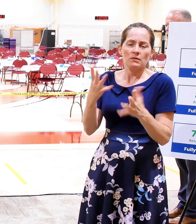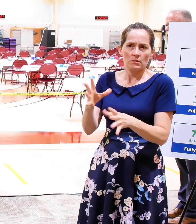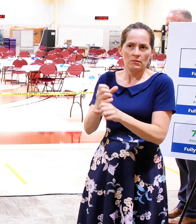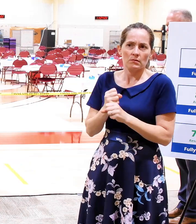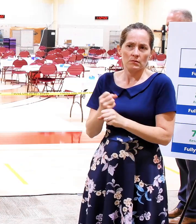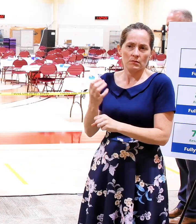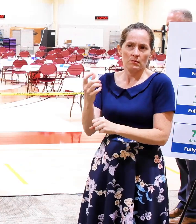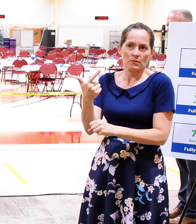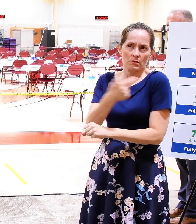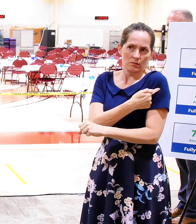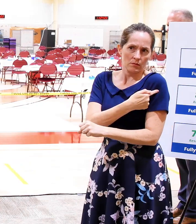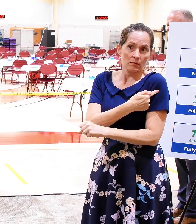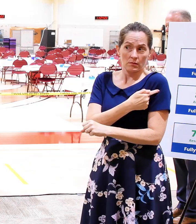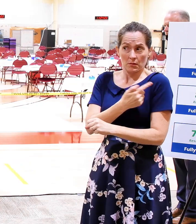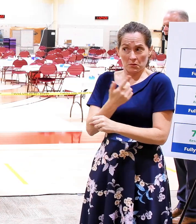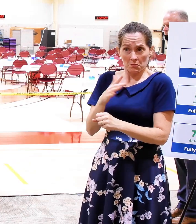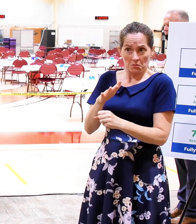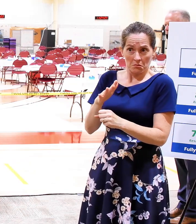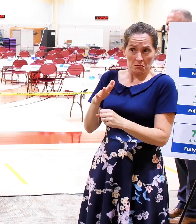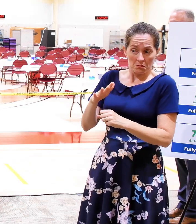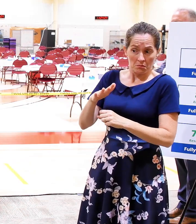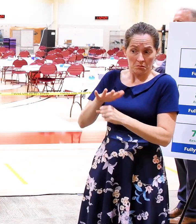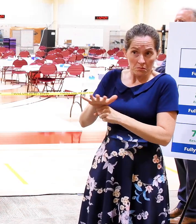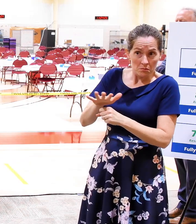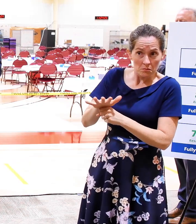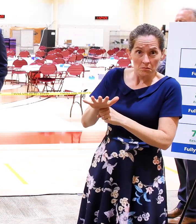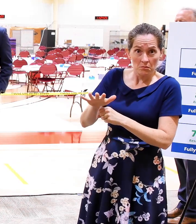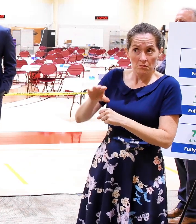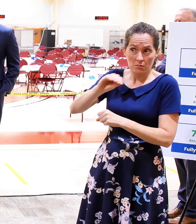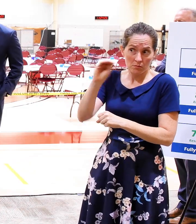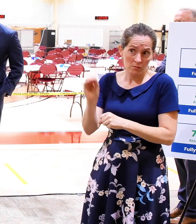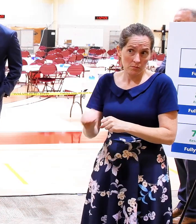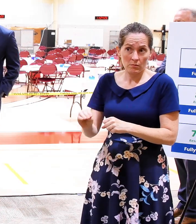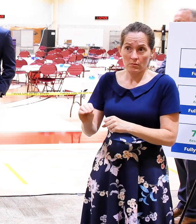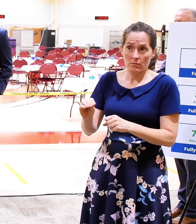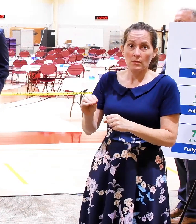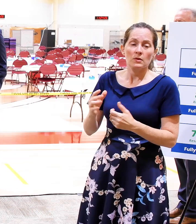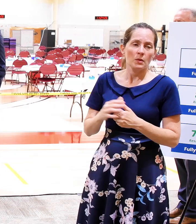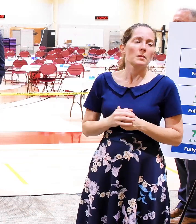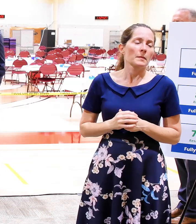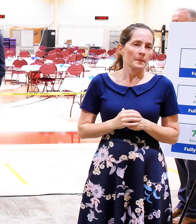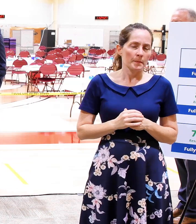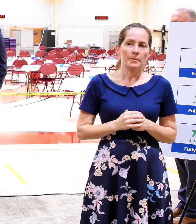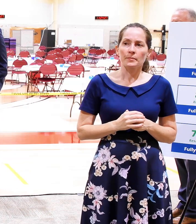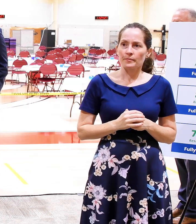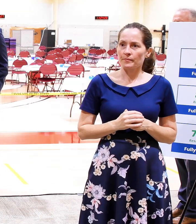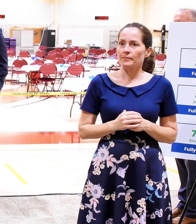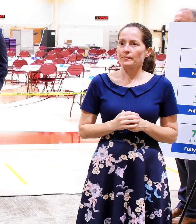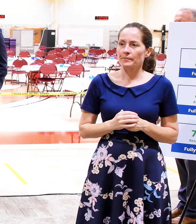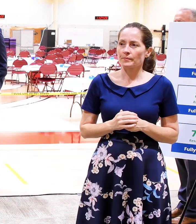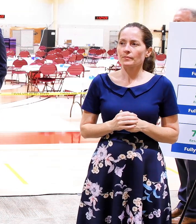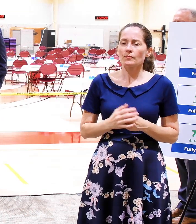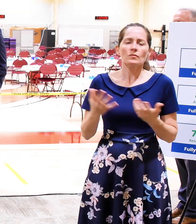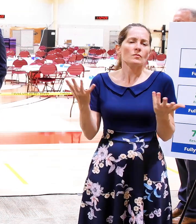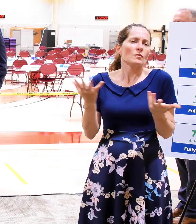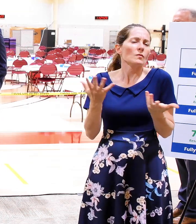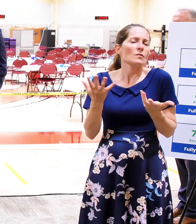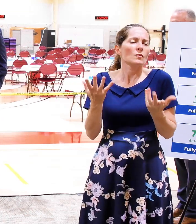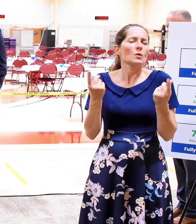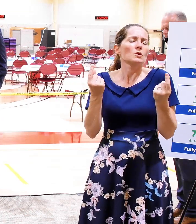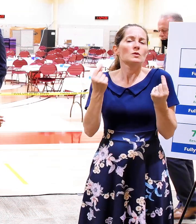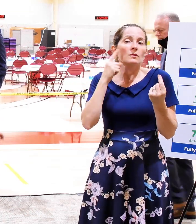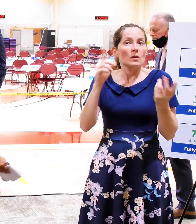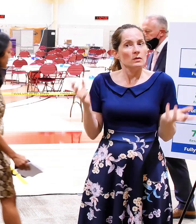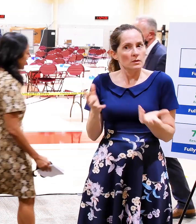levels among staff and teachers. What is the vaccination rate amongst staff at the Howard County Public Schools, and what are the efforts to continue to get more